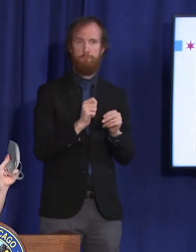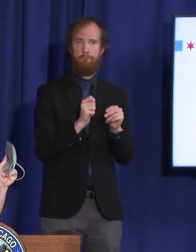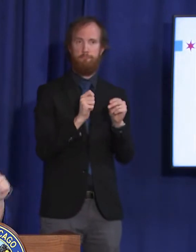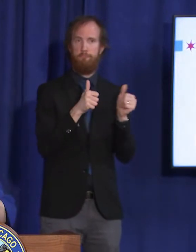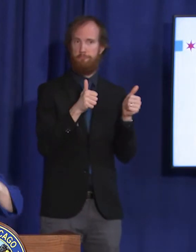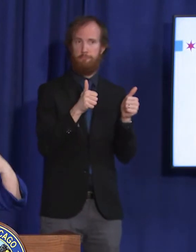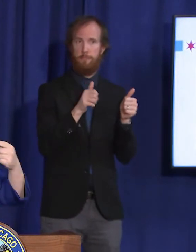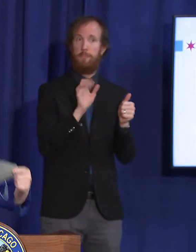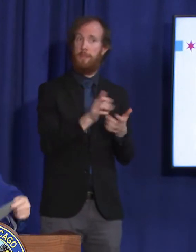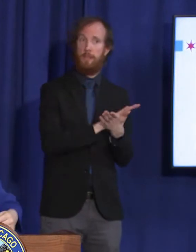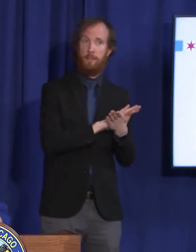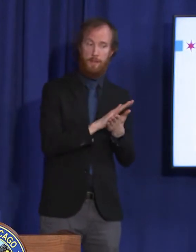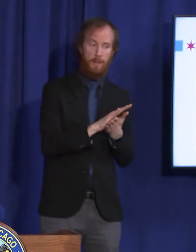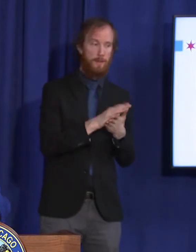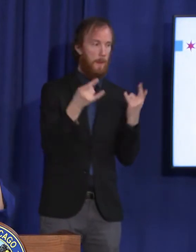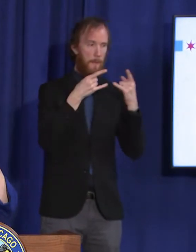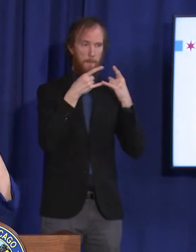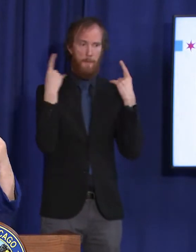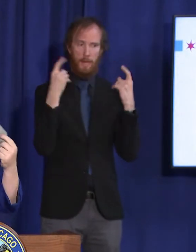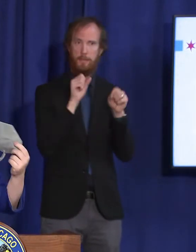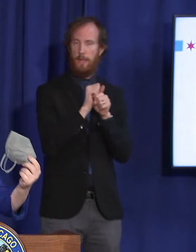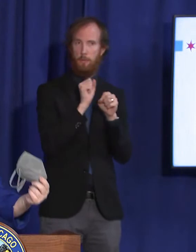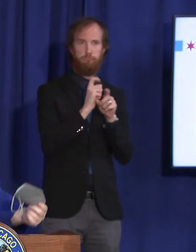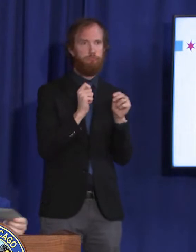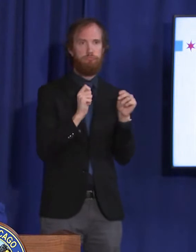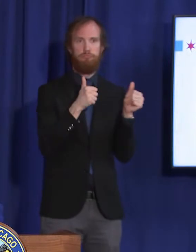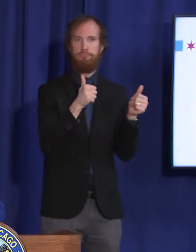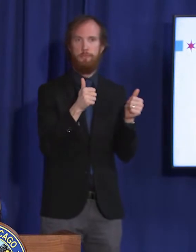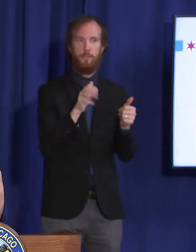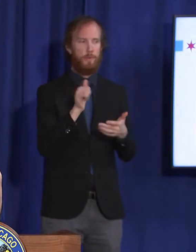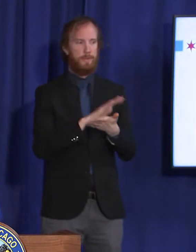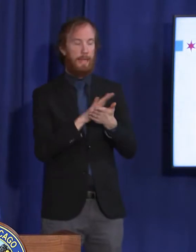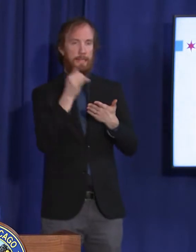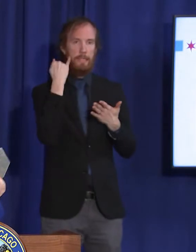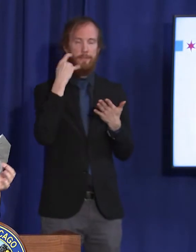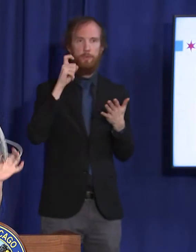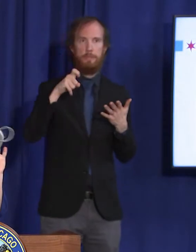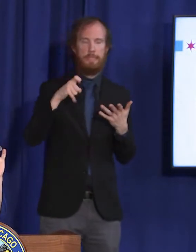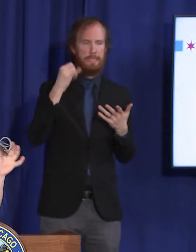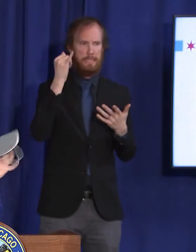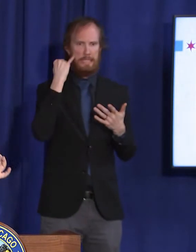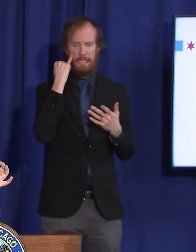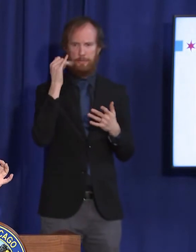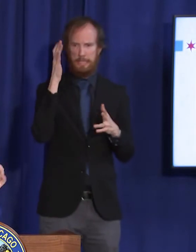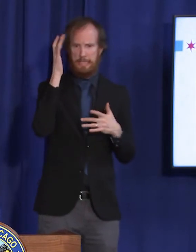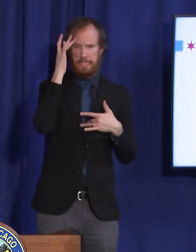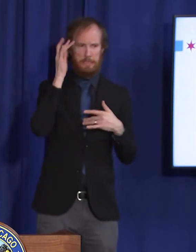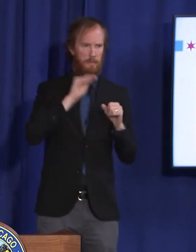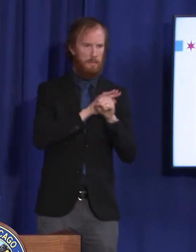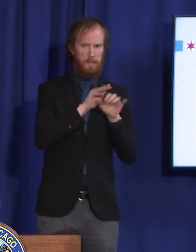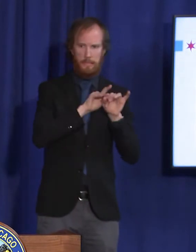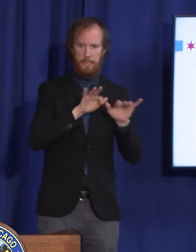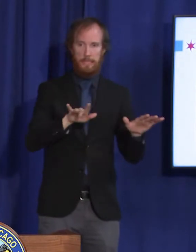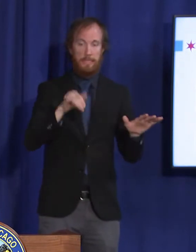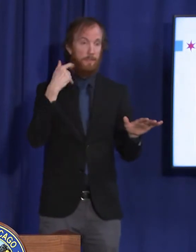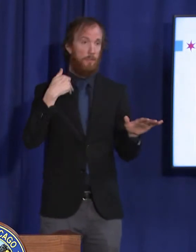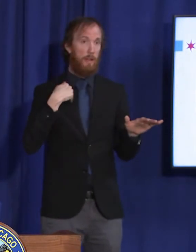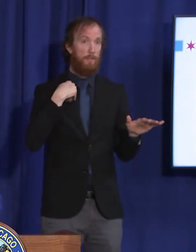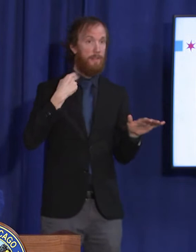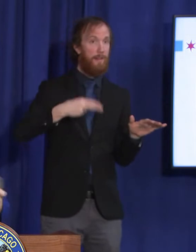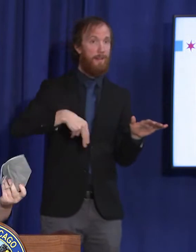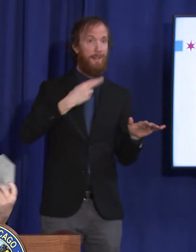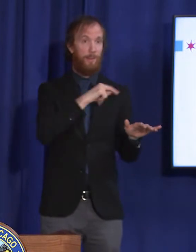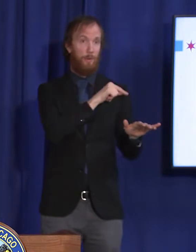about masks. If we start to have a significant surge or there is need to do this, if you're wearing one of the high quality masks, you're getting